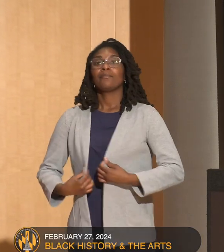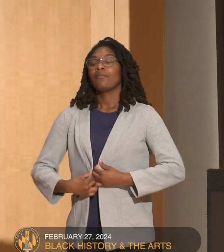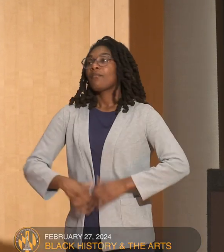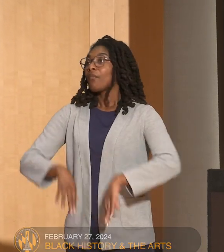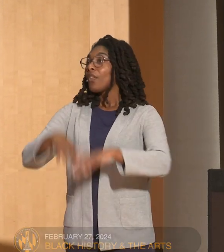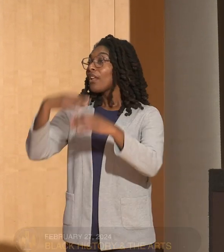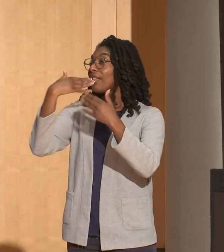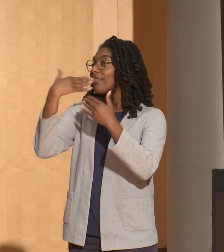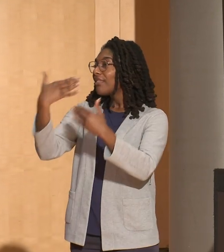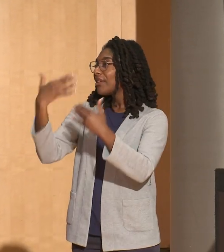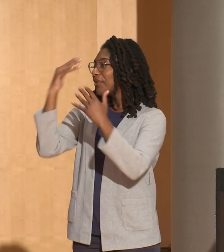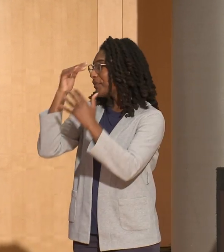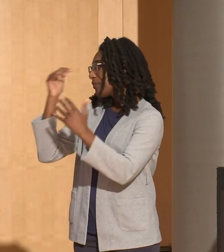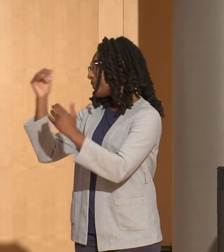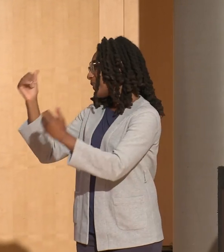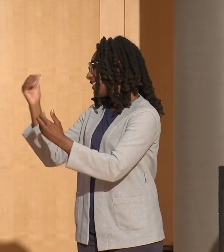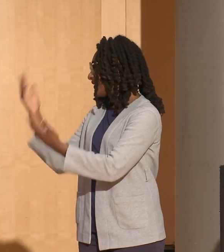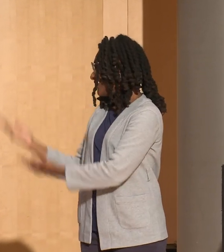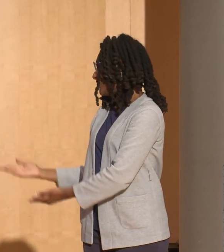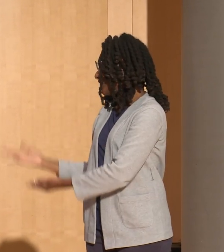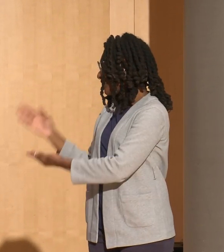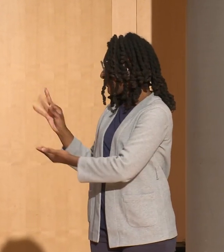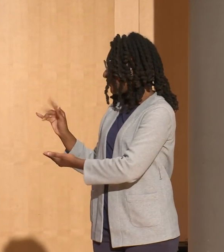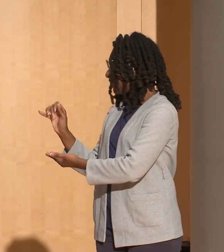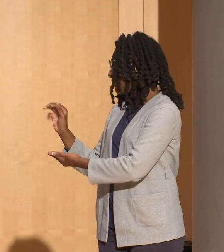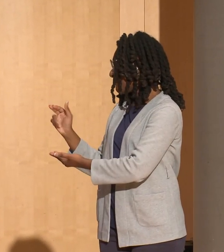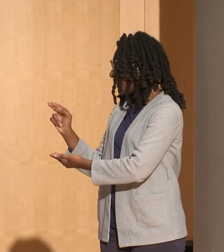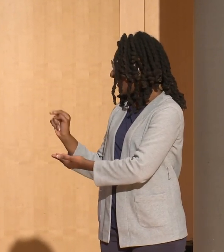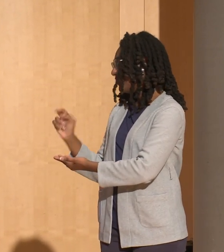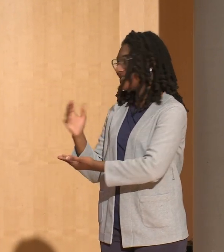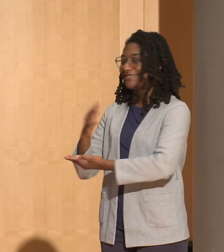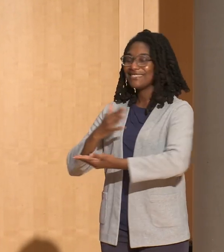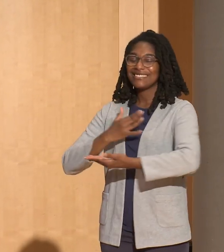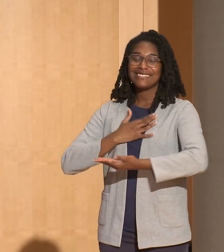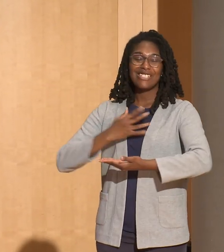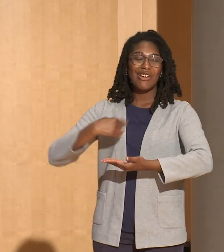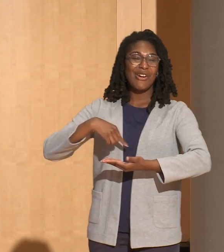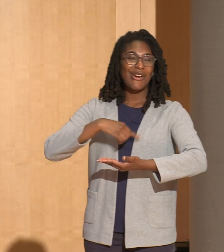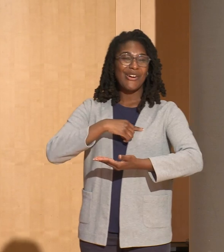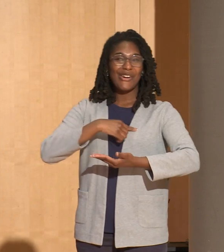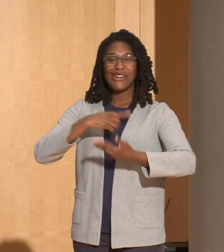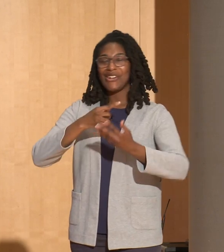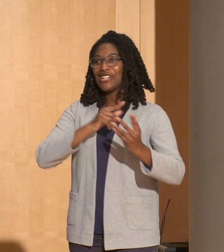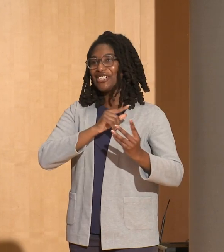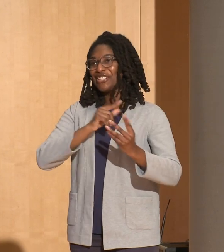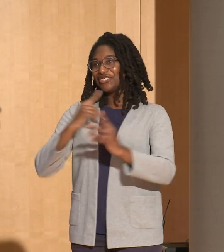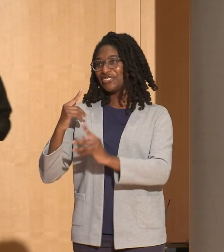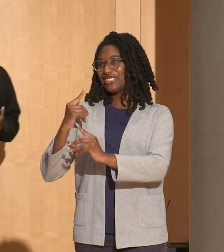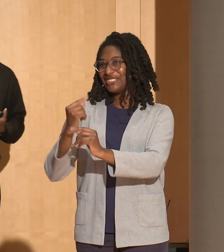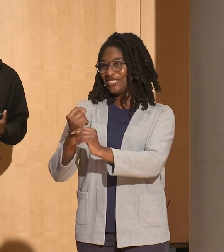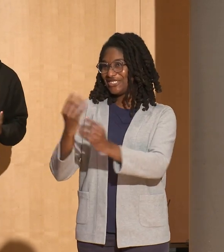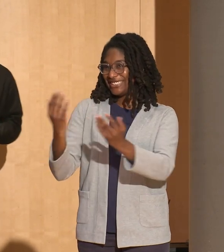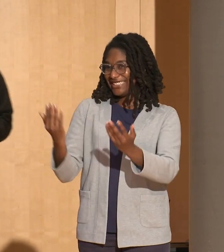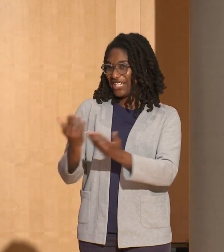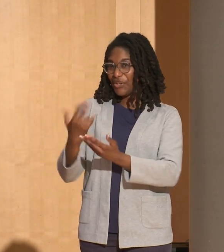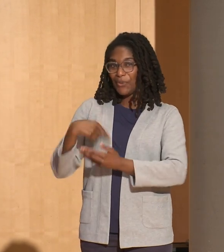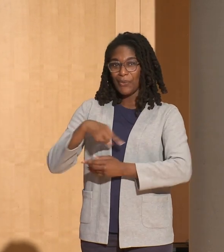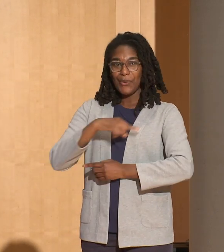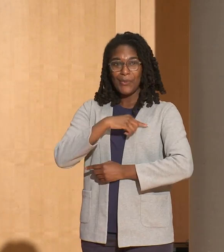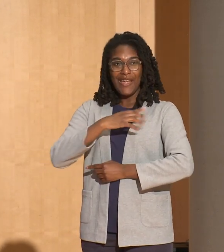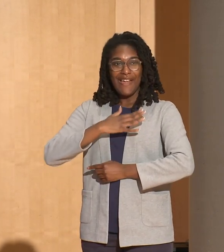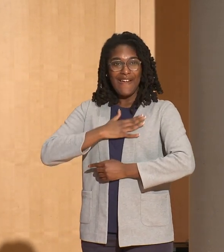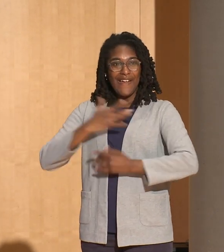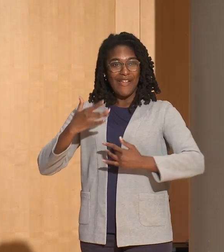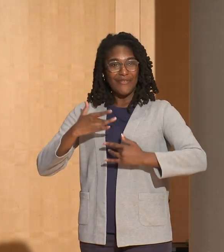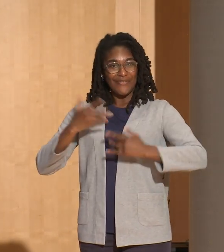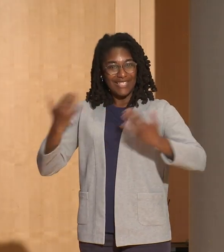Thank you, President Freeman. It has become our tradition at the Office of Equity and Civil Rights that whenever we have events at the